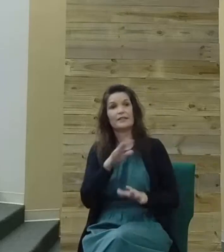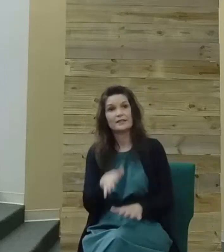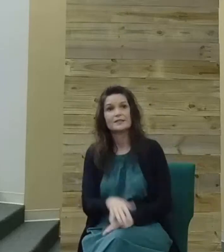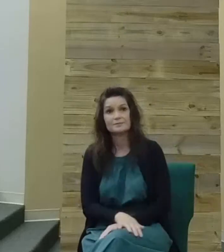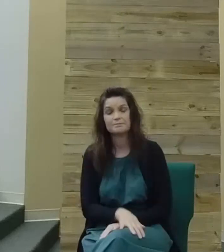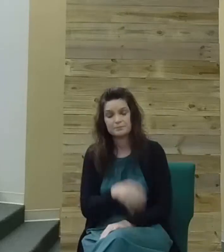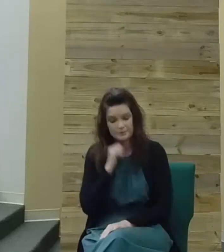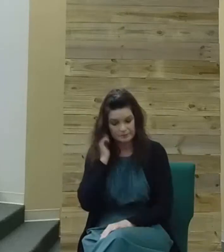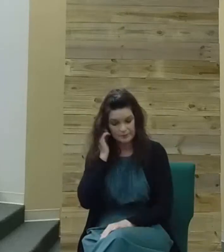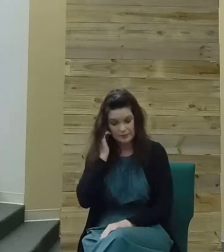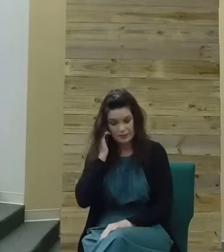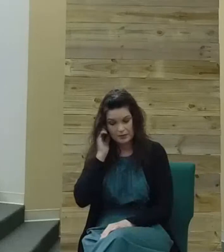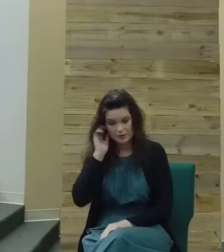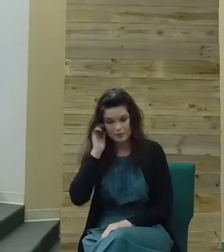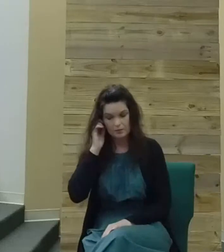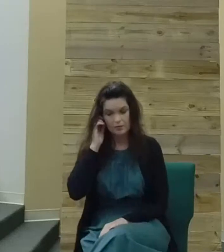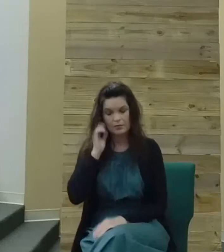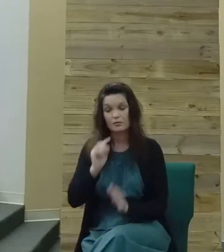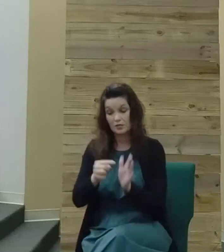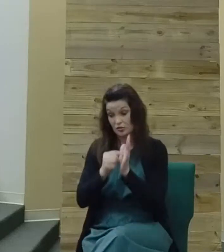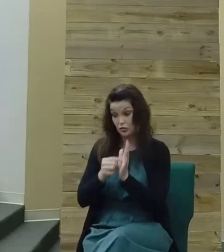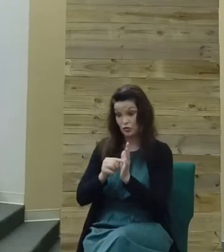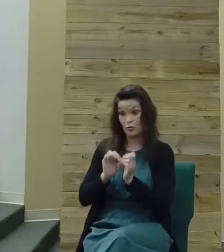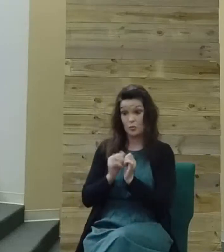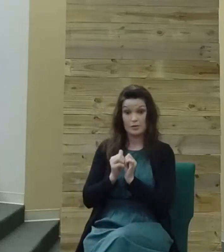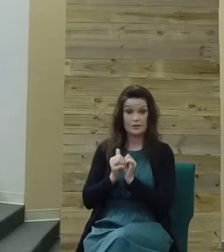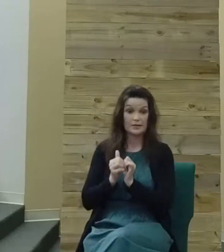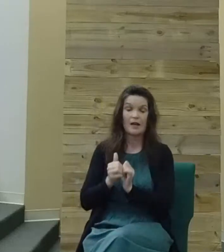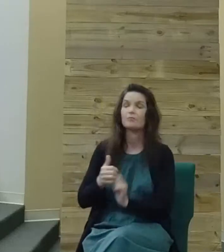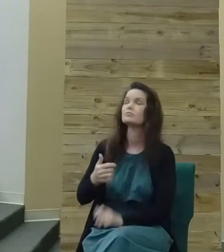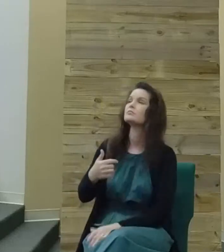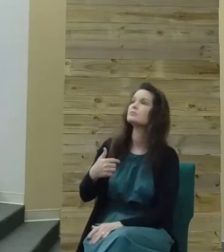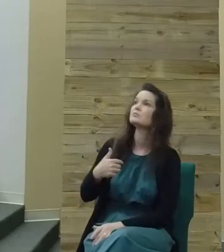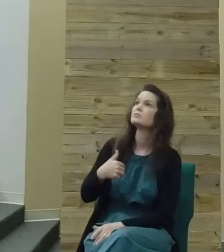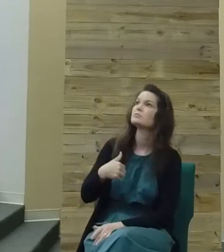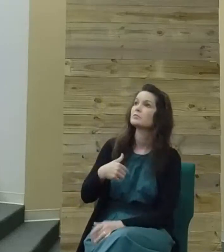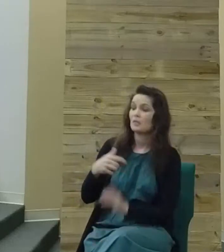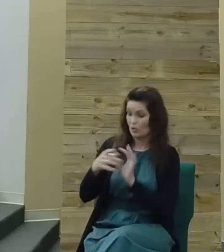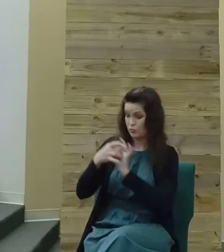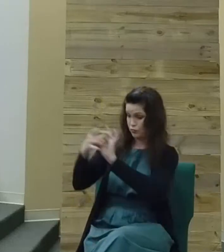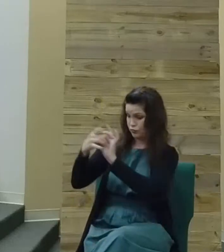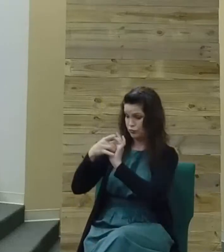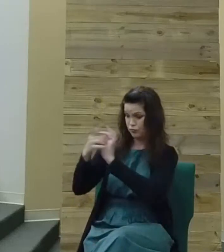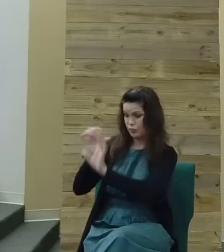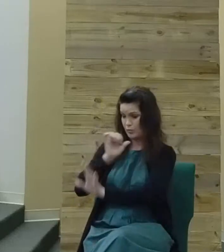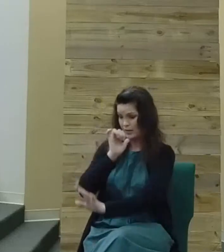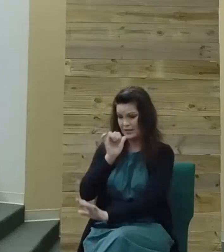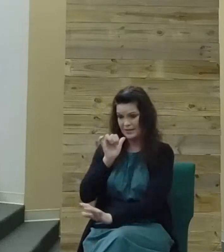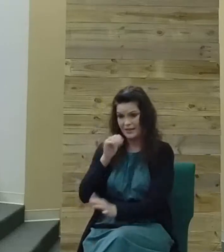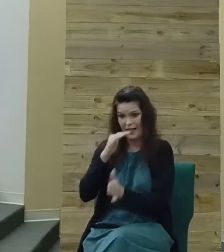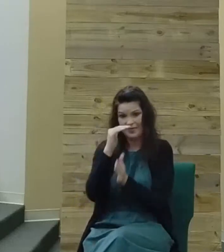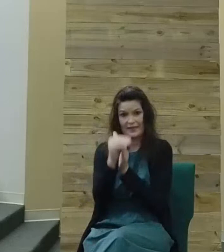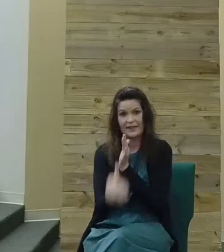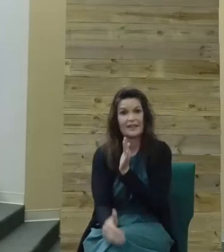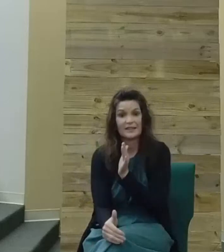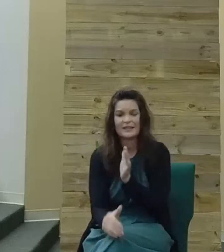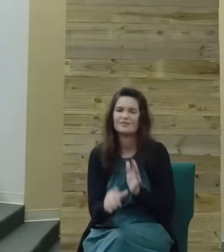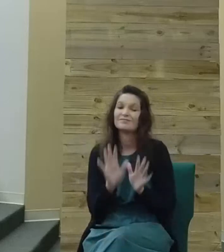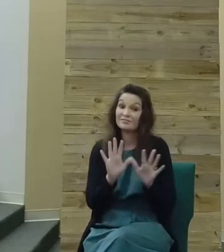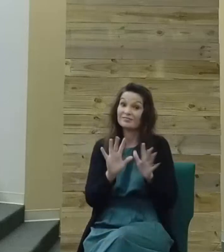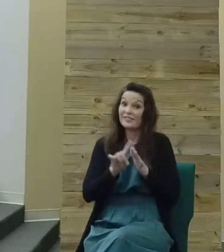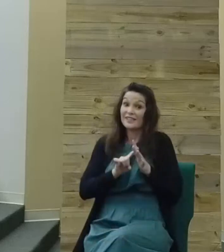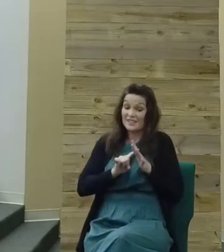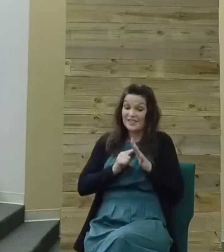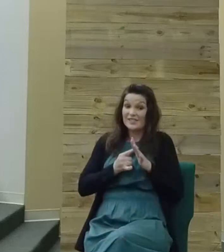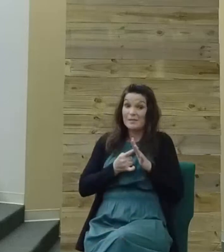of reconciliation. And he's also going to show us that reconciliation with God is not the end,